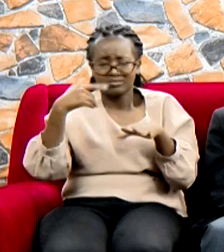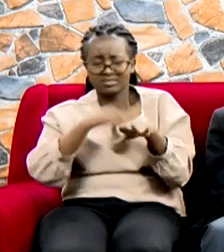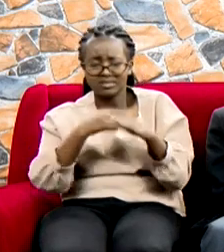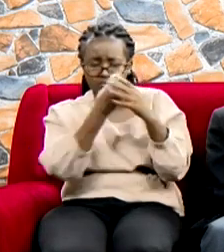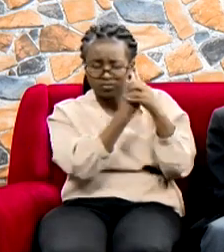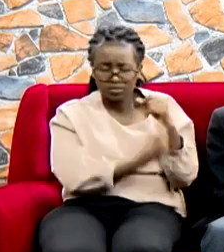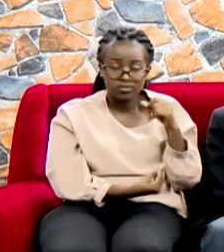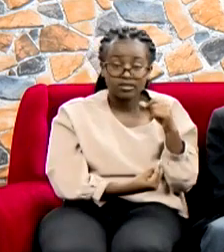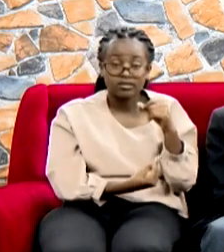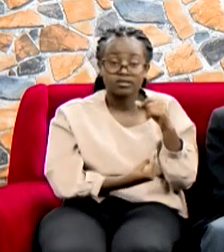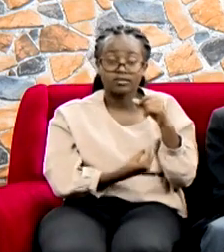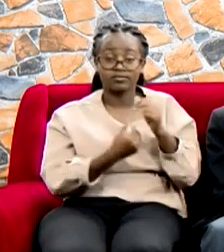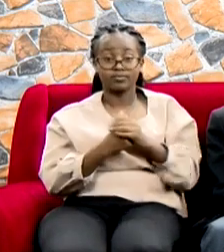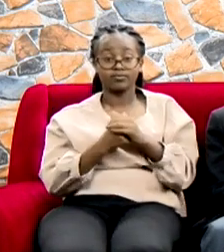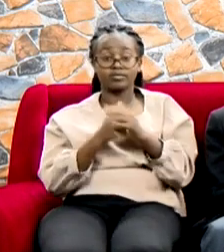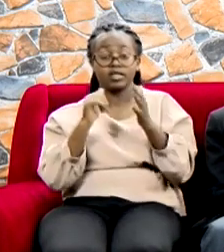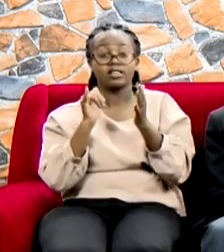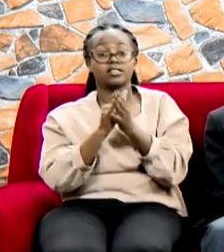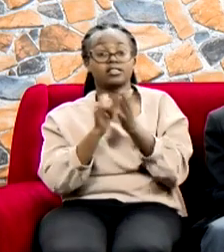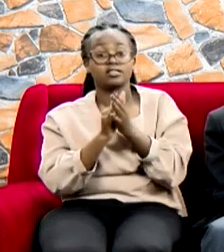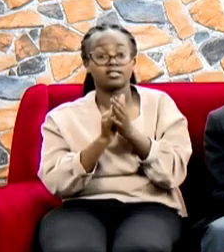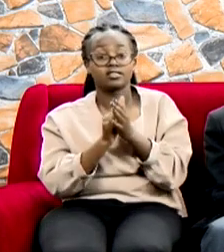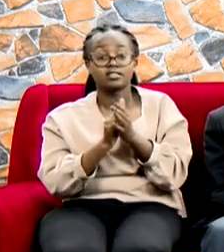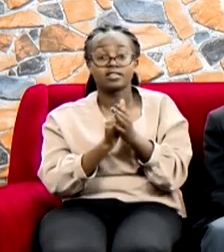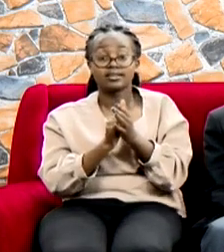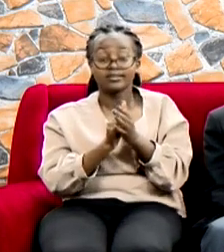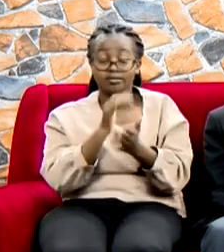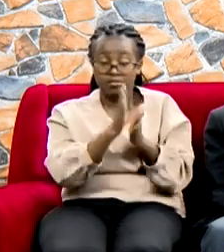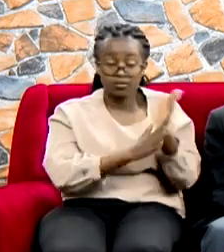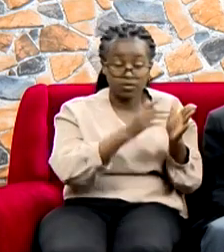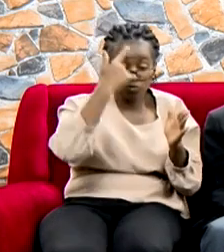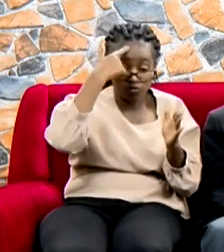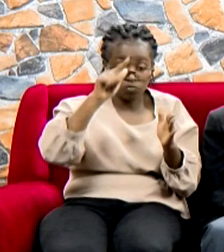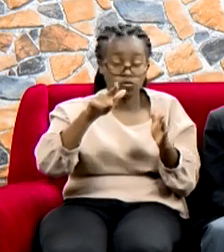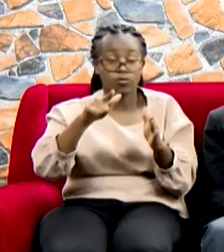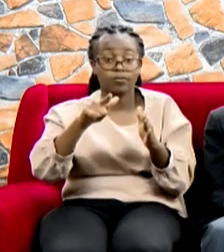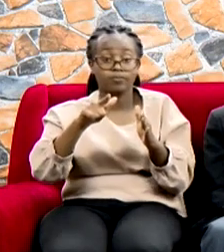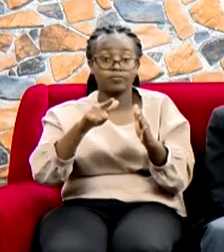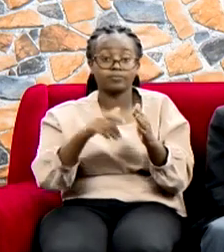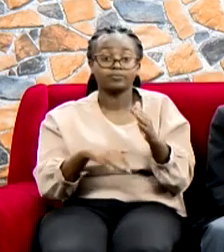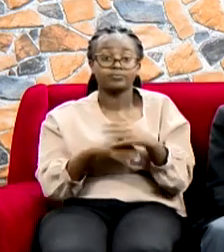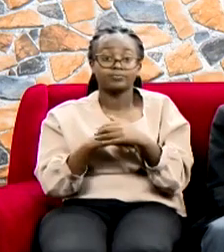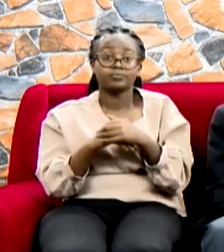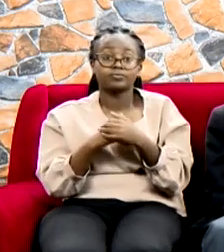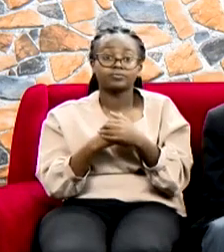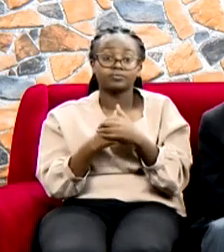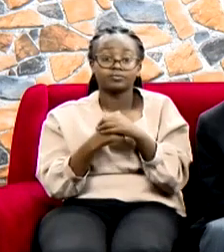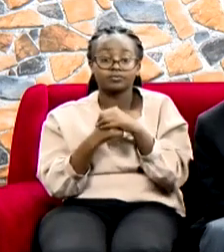depressed, you secrete adrenaline. Okay. And that is a heavy neurochemical that prepares you for fight or flight.